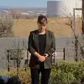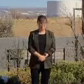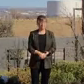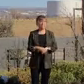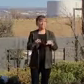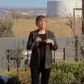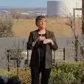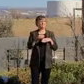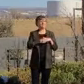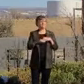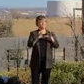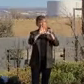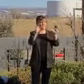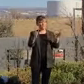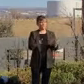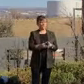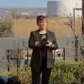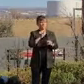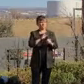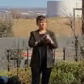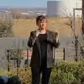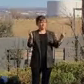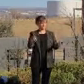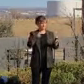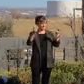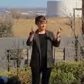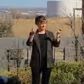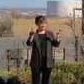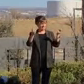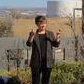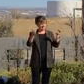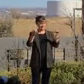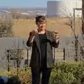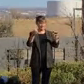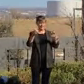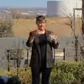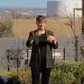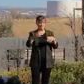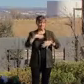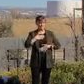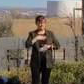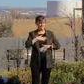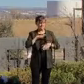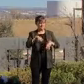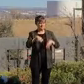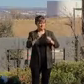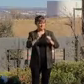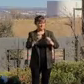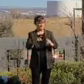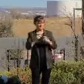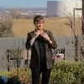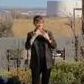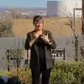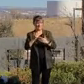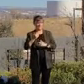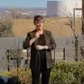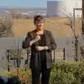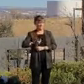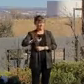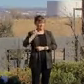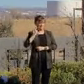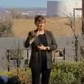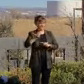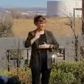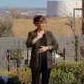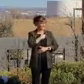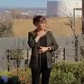This concludes our wreath dedication ceremony. If you get a chance, please take the opportunity to thank the veterans and service